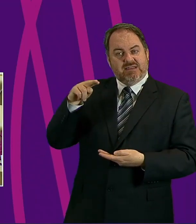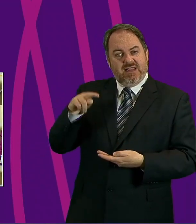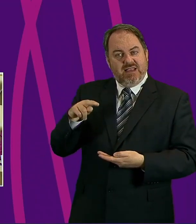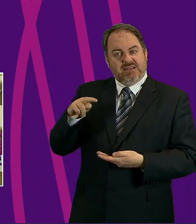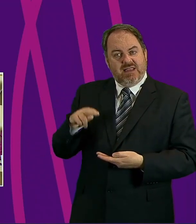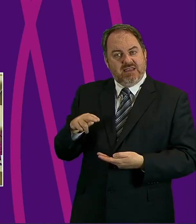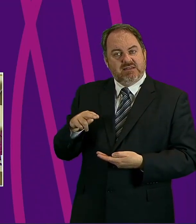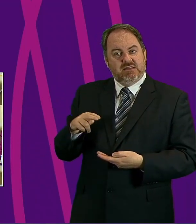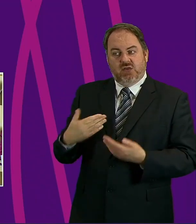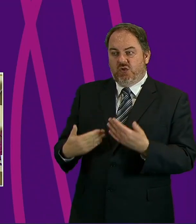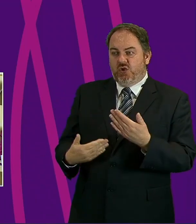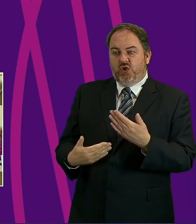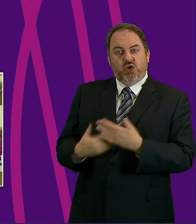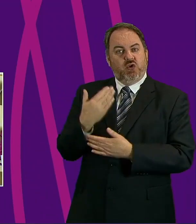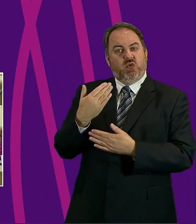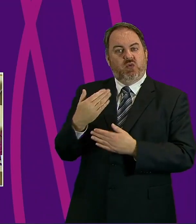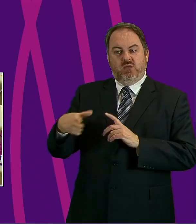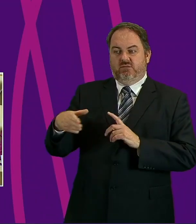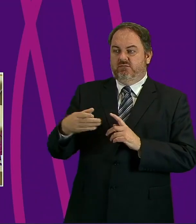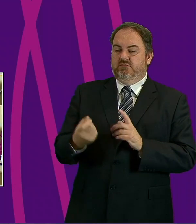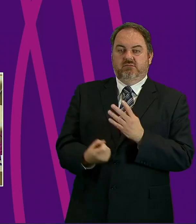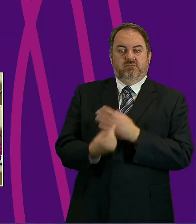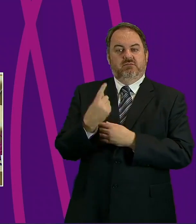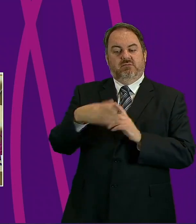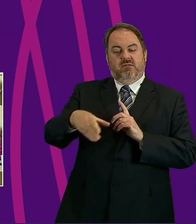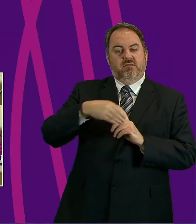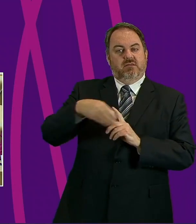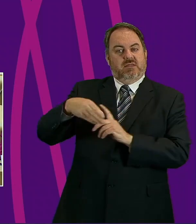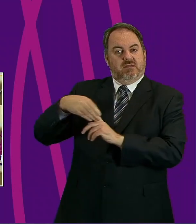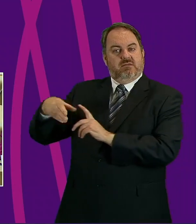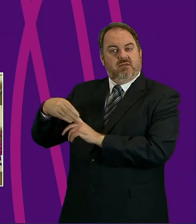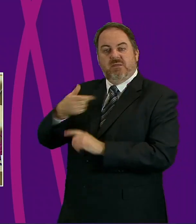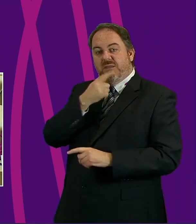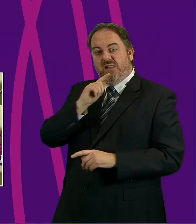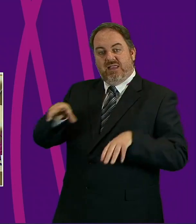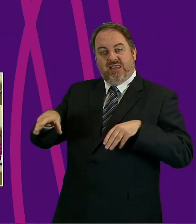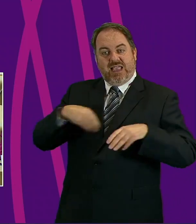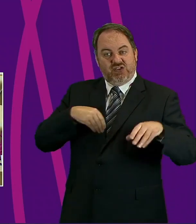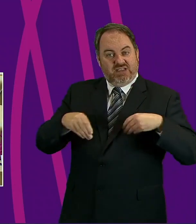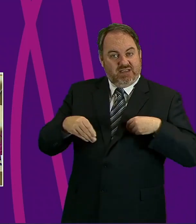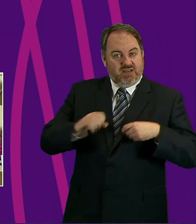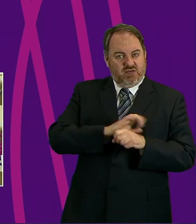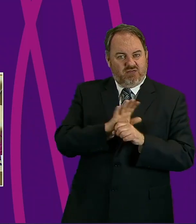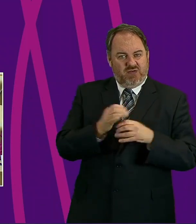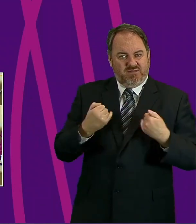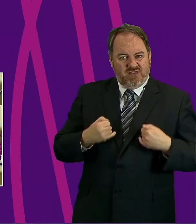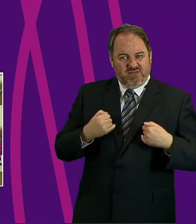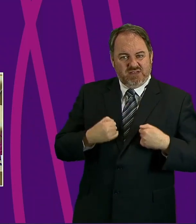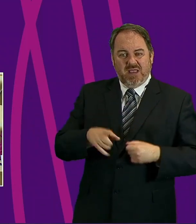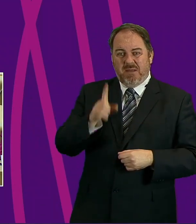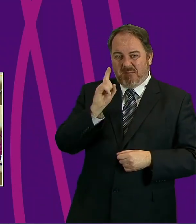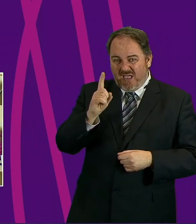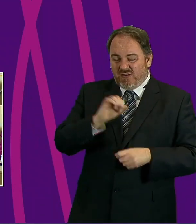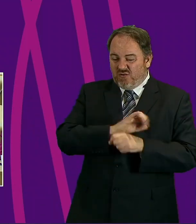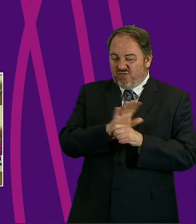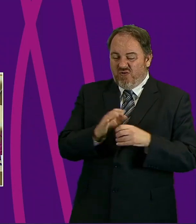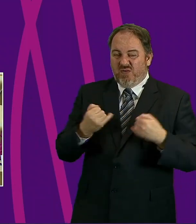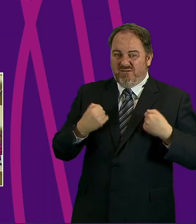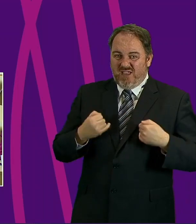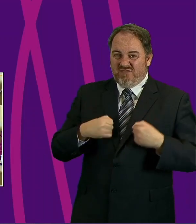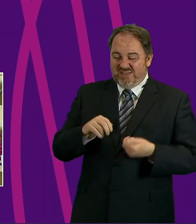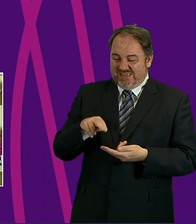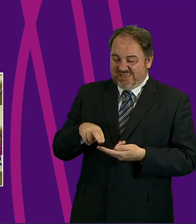and deaths. But the total number of care homes reporting COVID-19 cases continues to rise, and